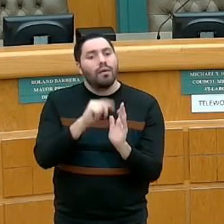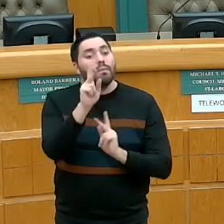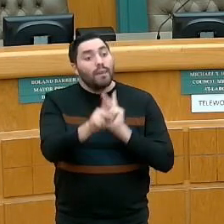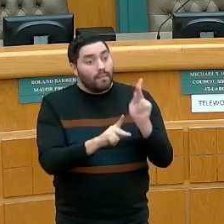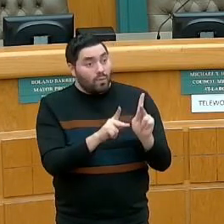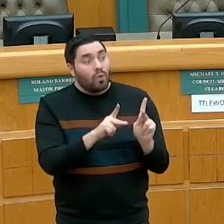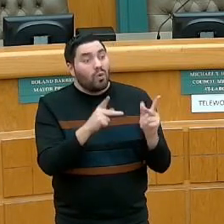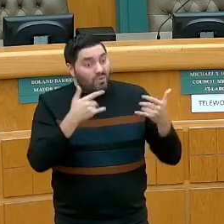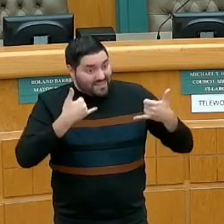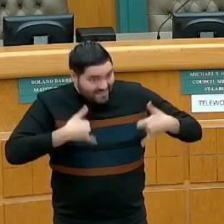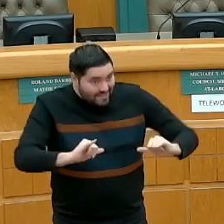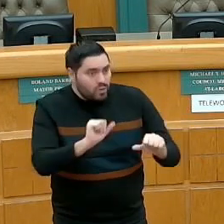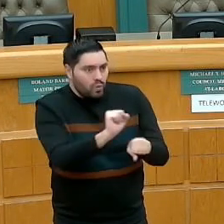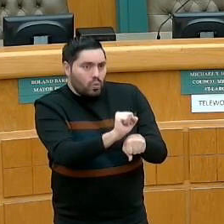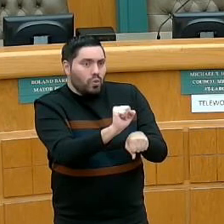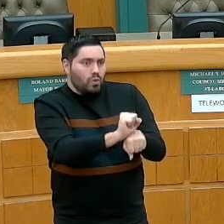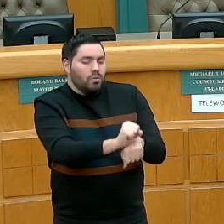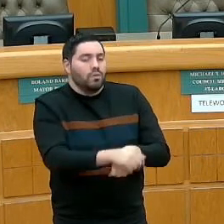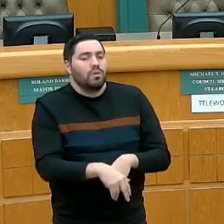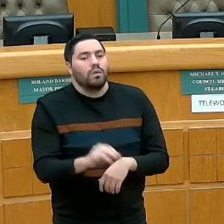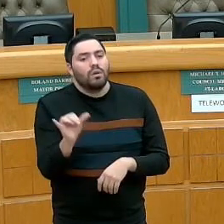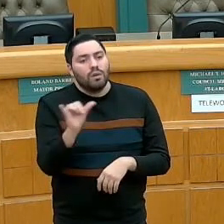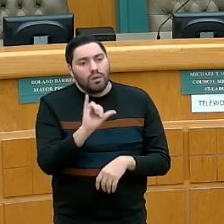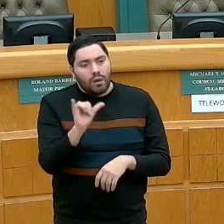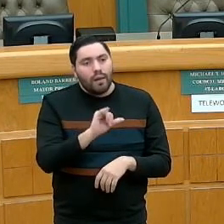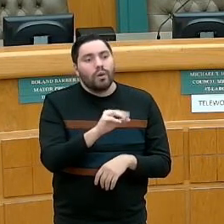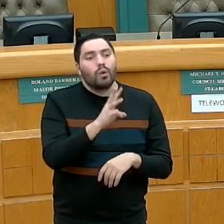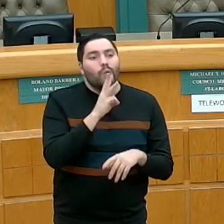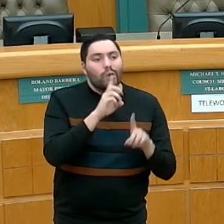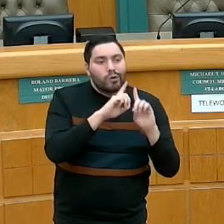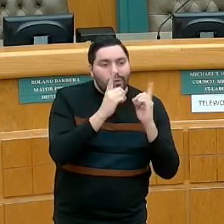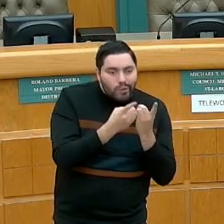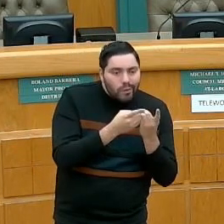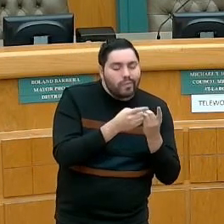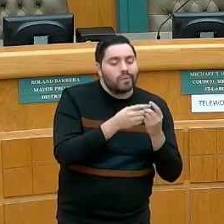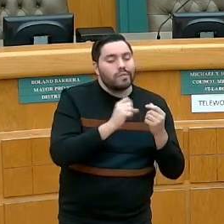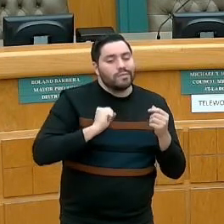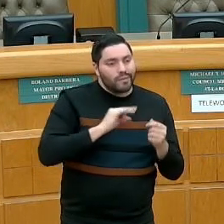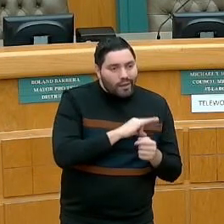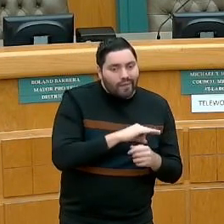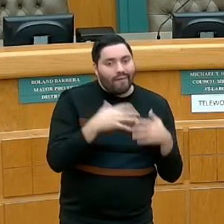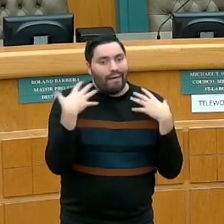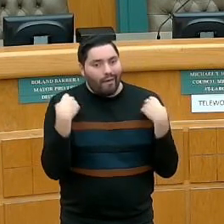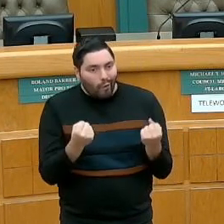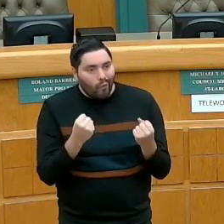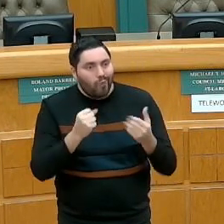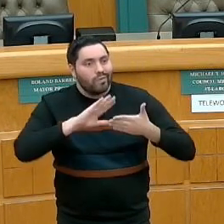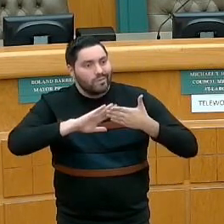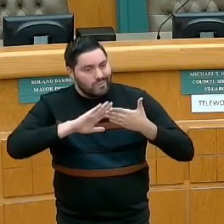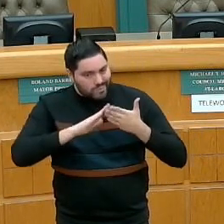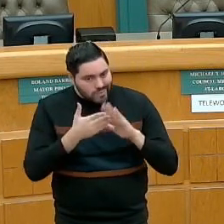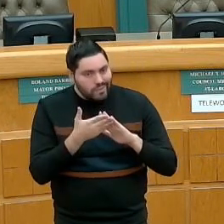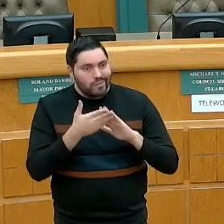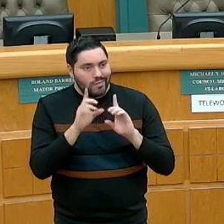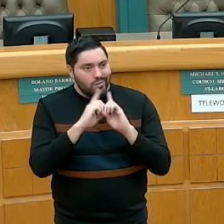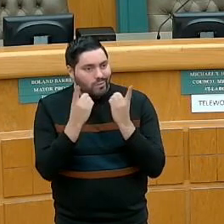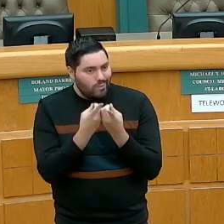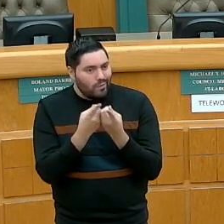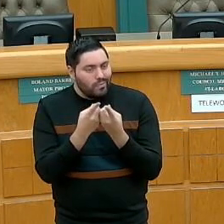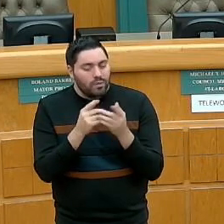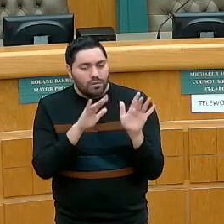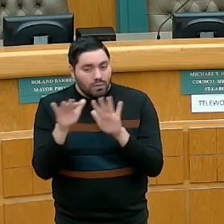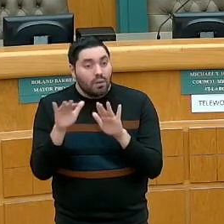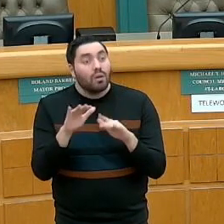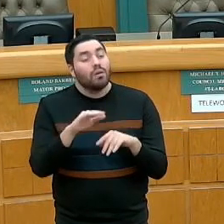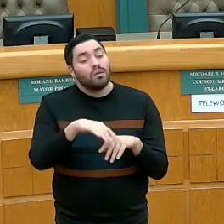are working still, like our water department staff, our city county health district staff, our